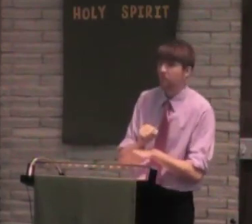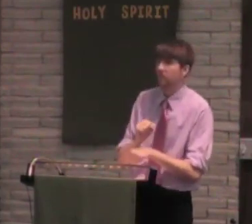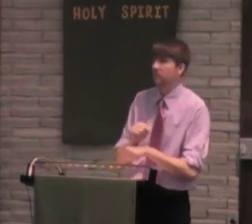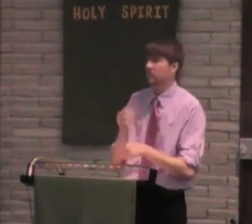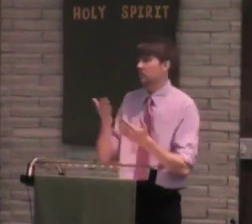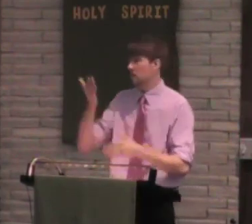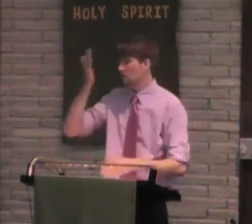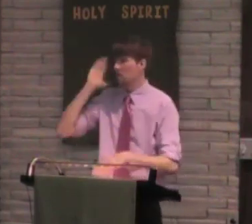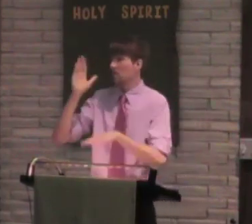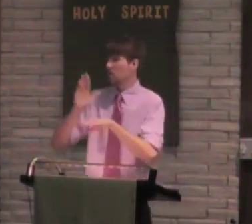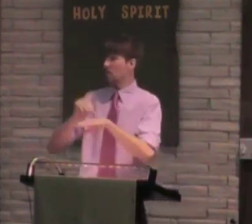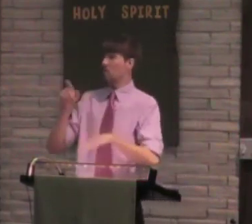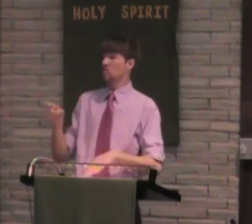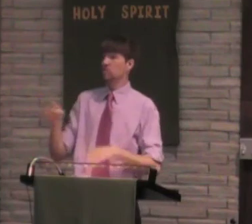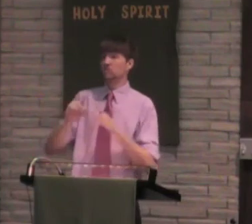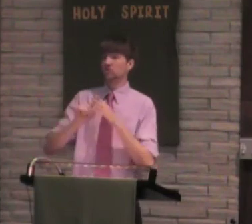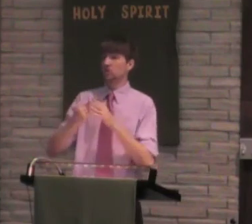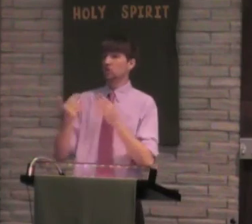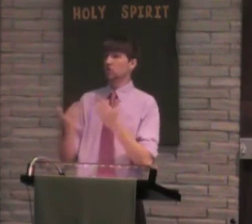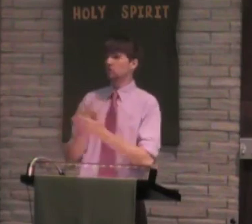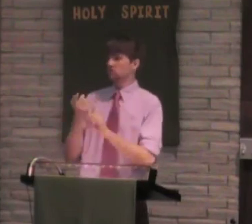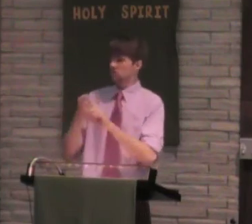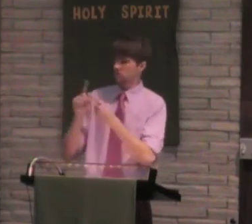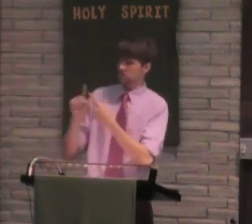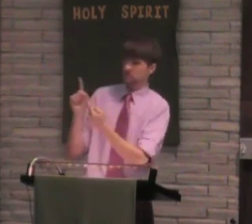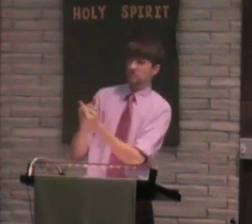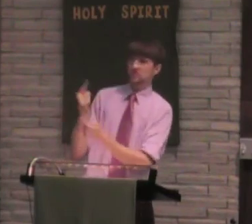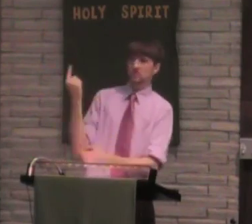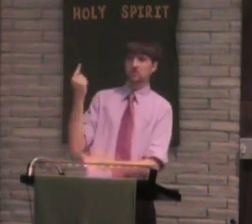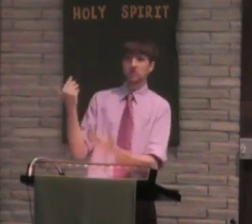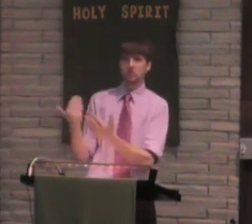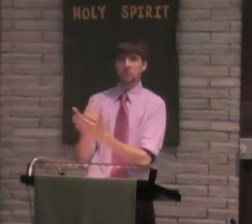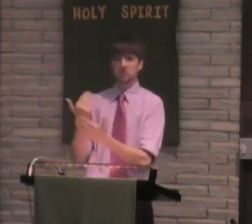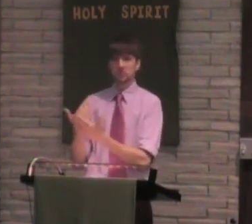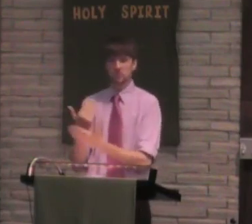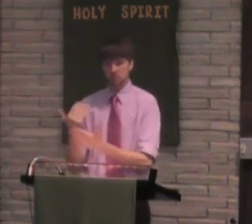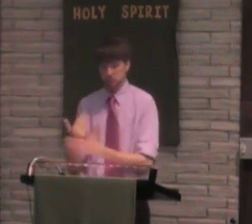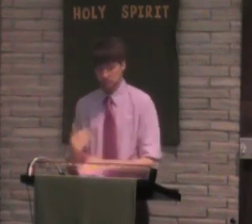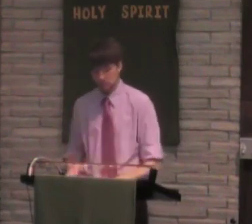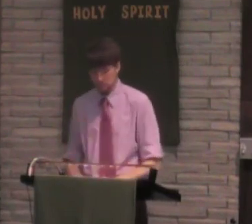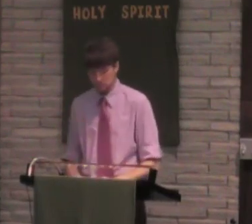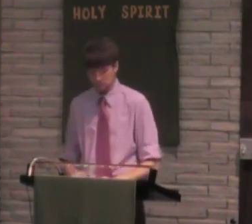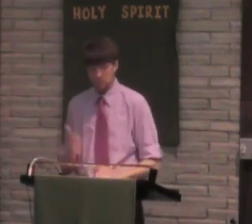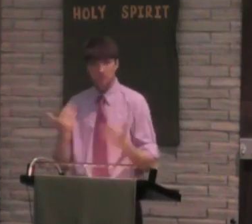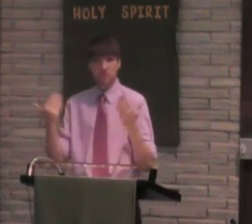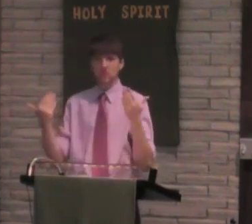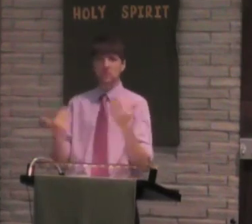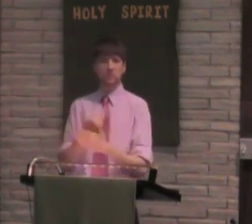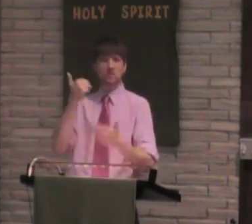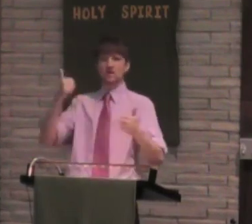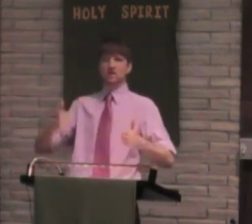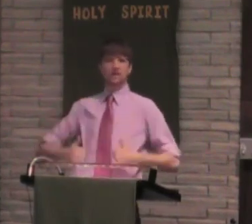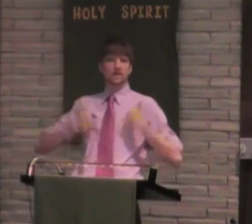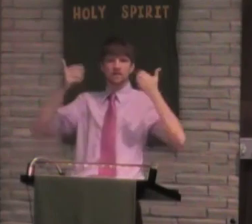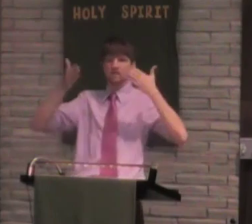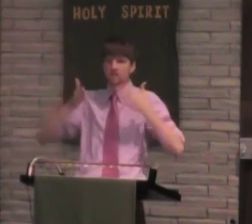Maybe you're starting a new job. Maybe God has called you to meet someone new, a new friend,